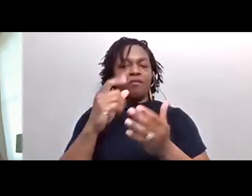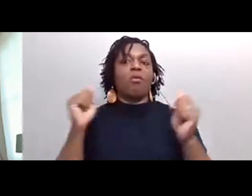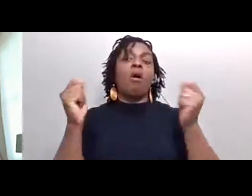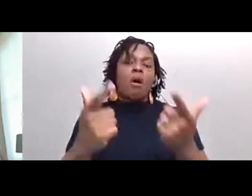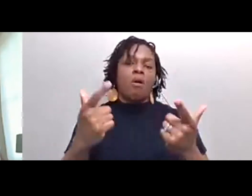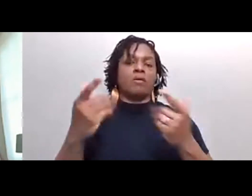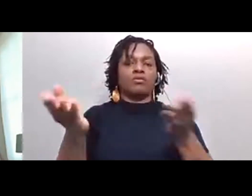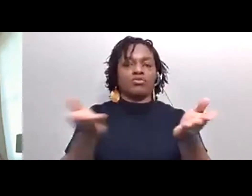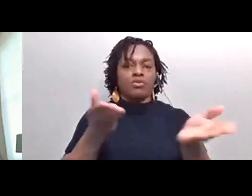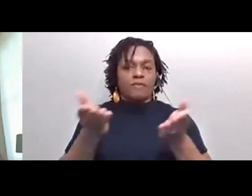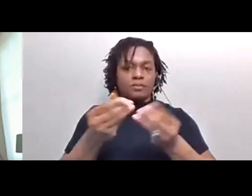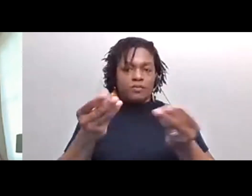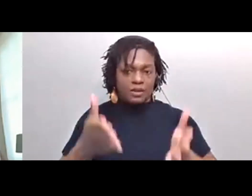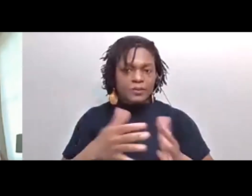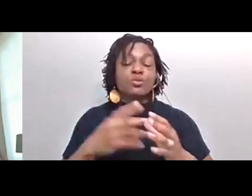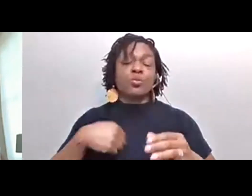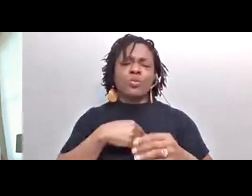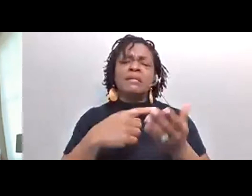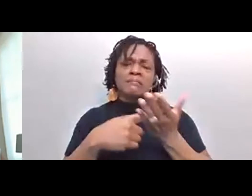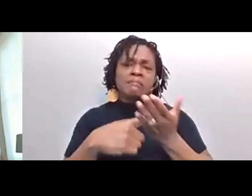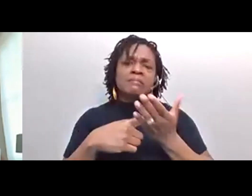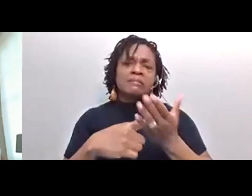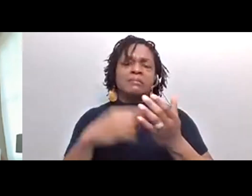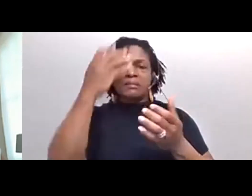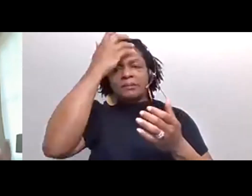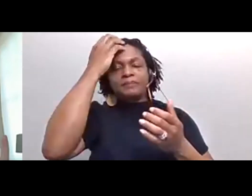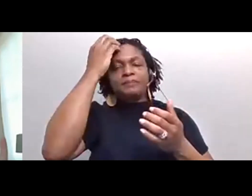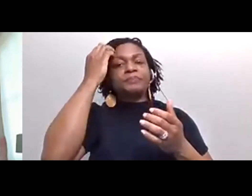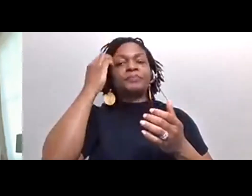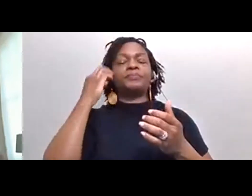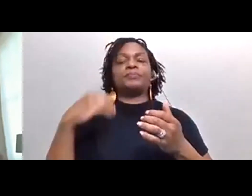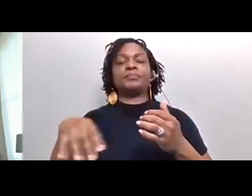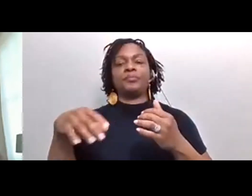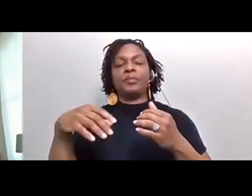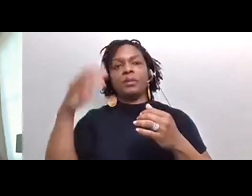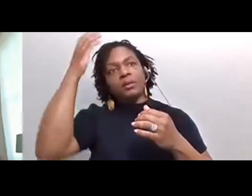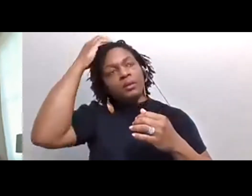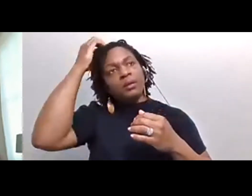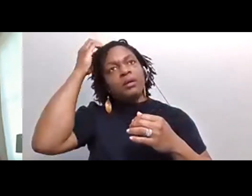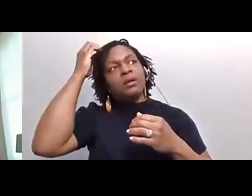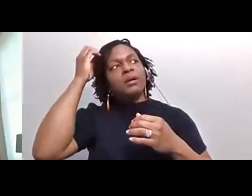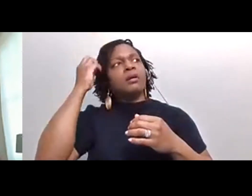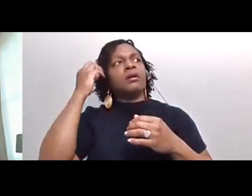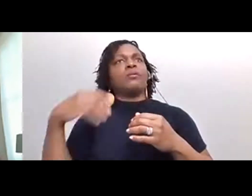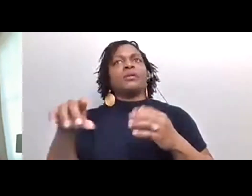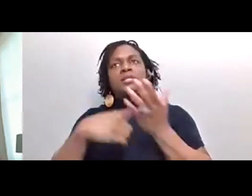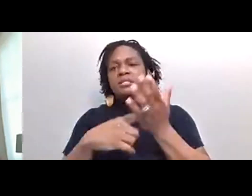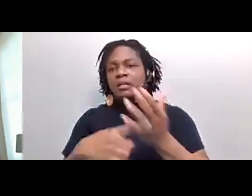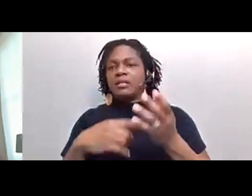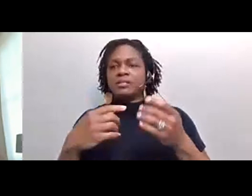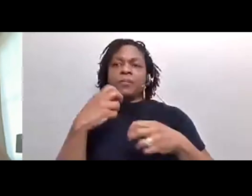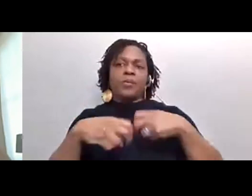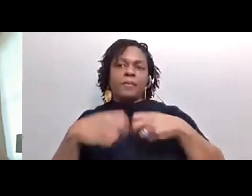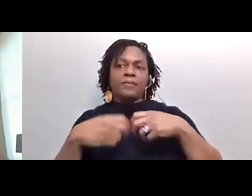services. So we talked quite a bit about the problems that already exist and will be exacerbated by the fact